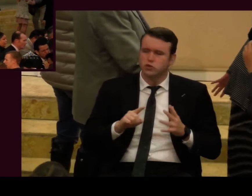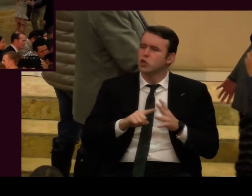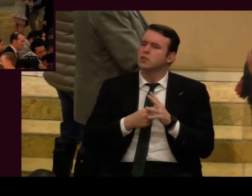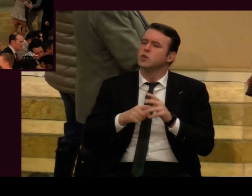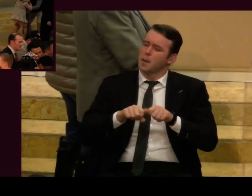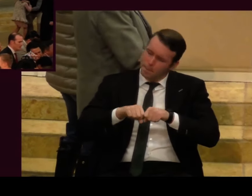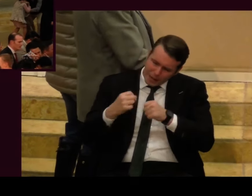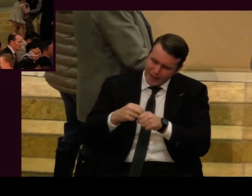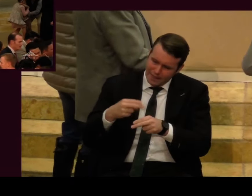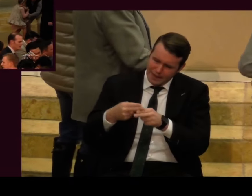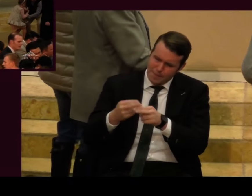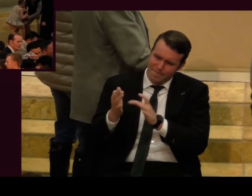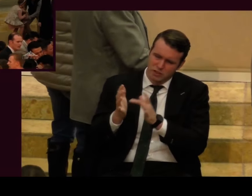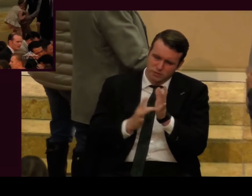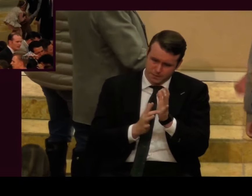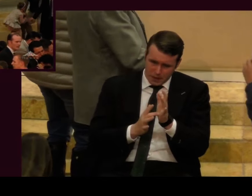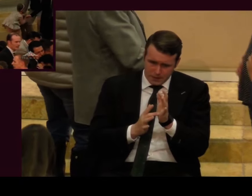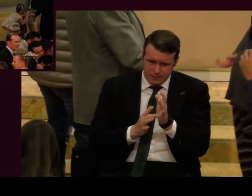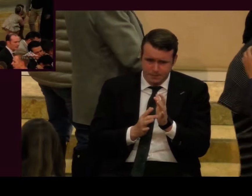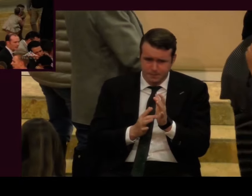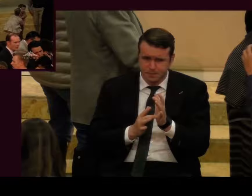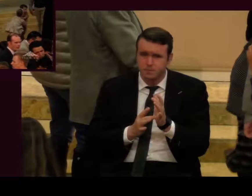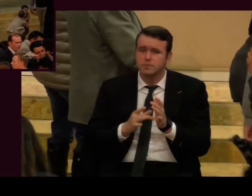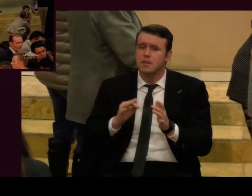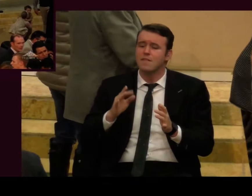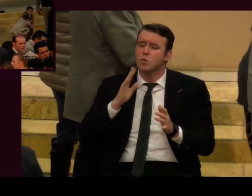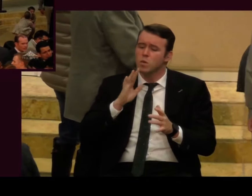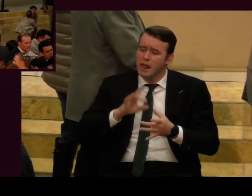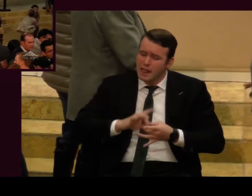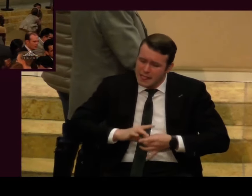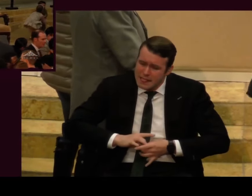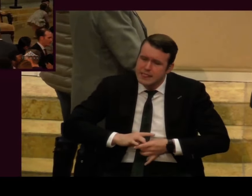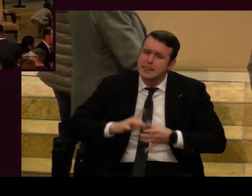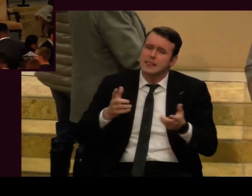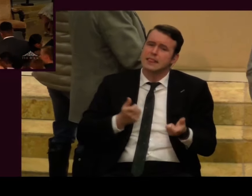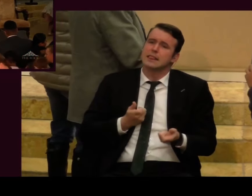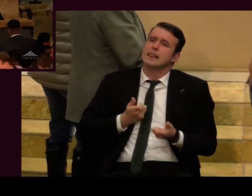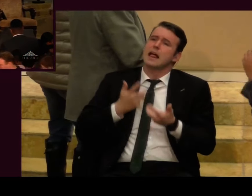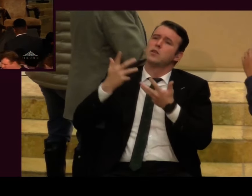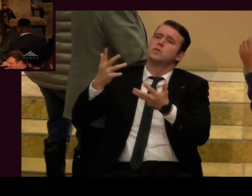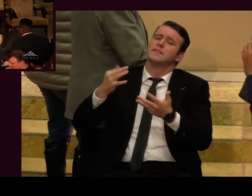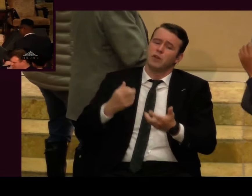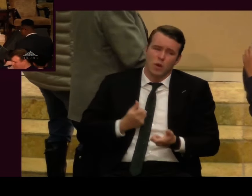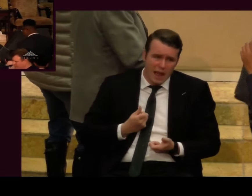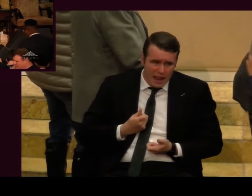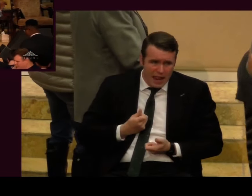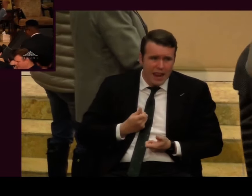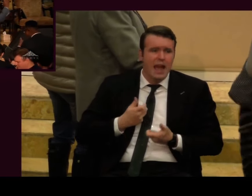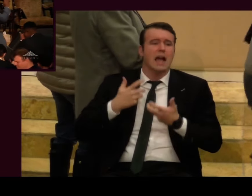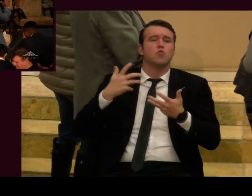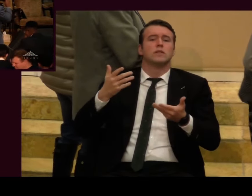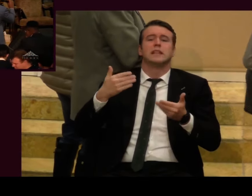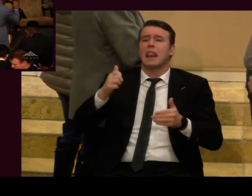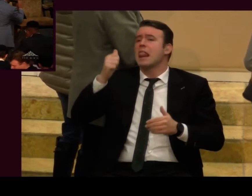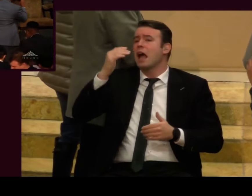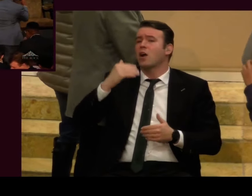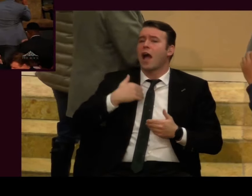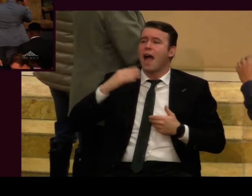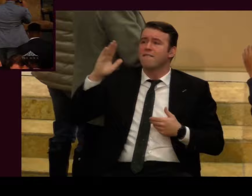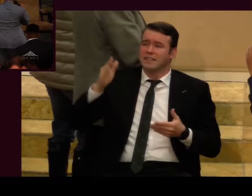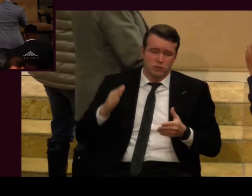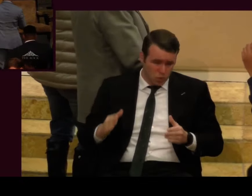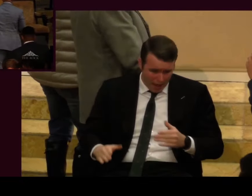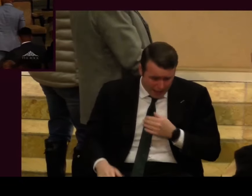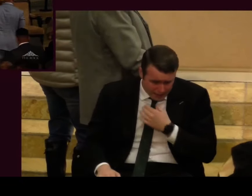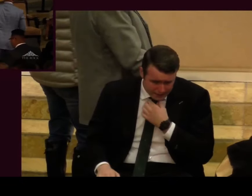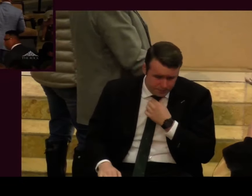Somebody begin to break it in the name of Jesus. Come on, if you will let loose, if you will let loose and let God have